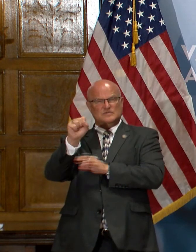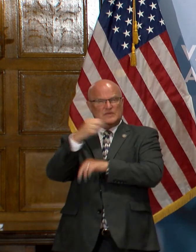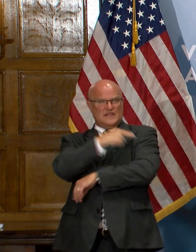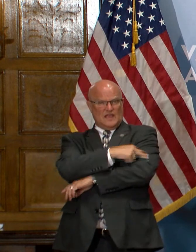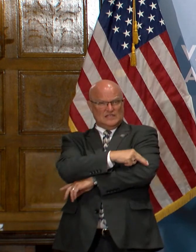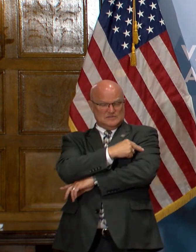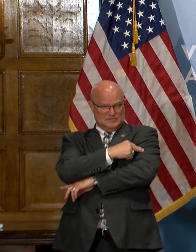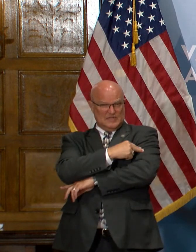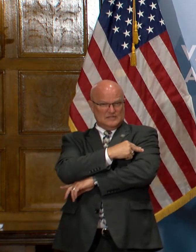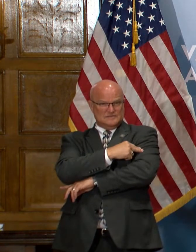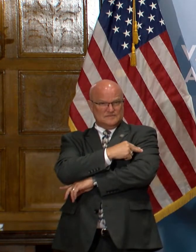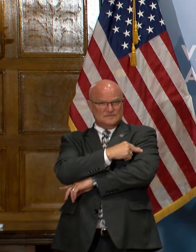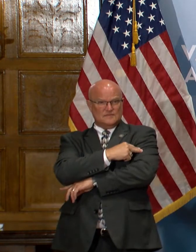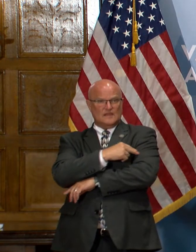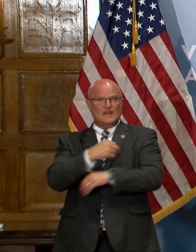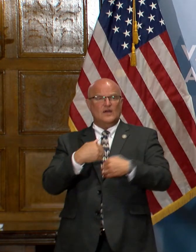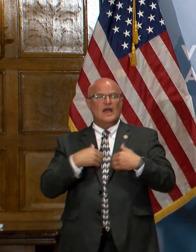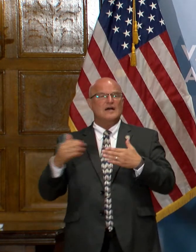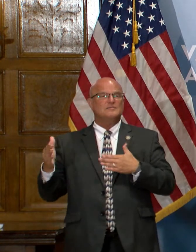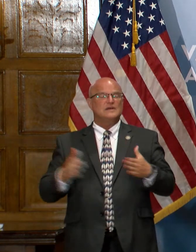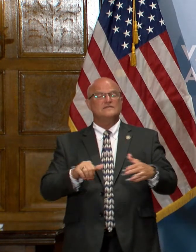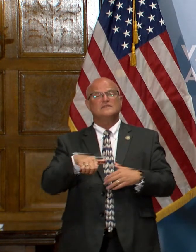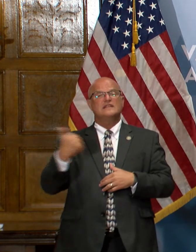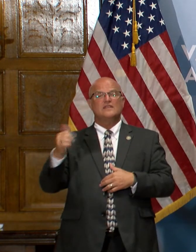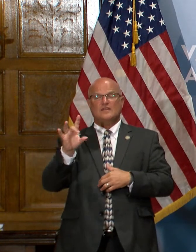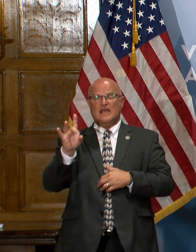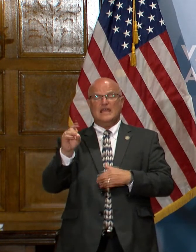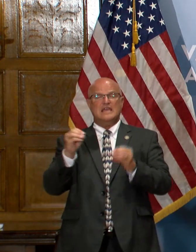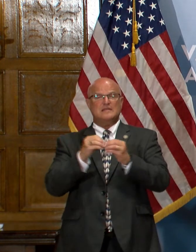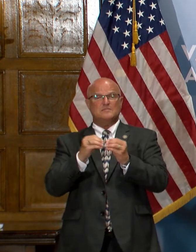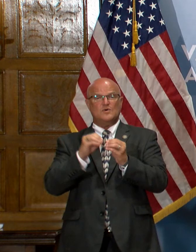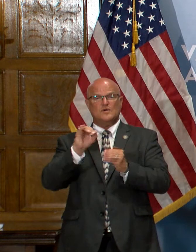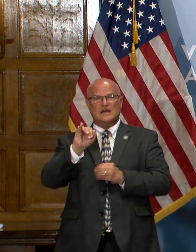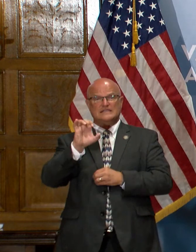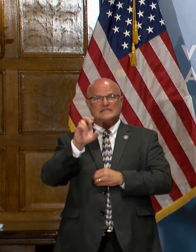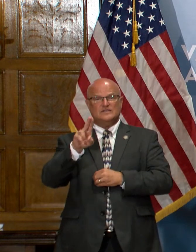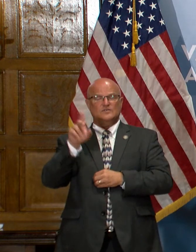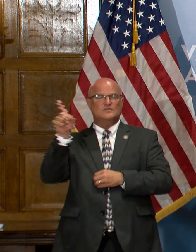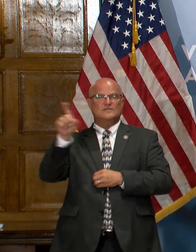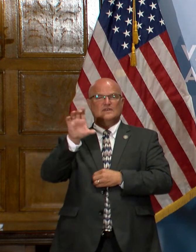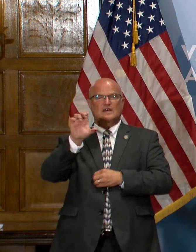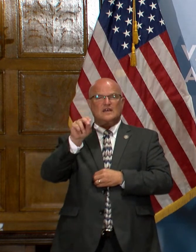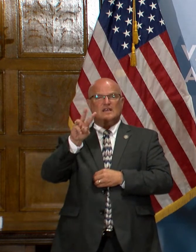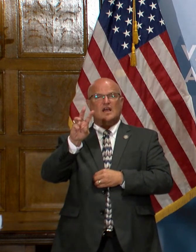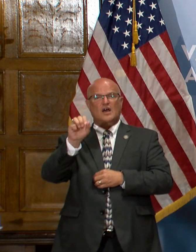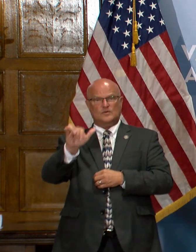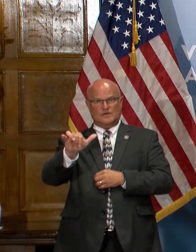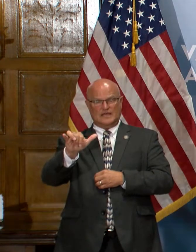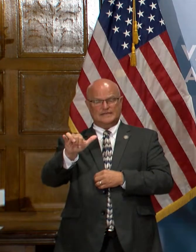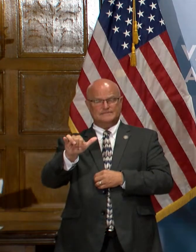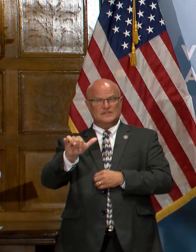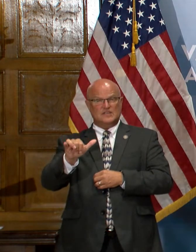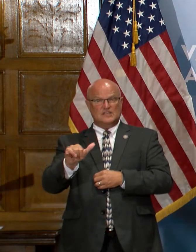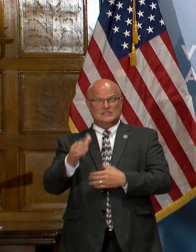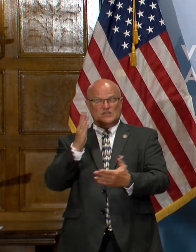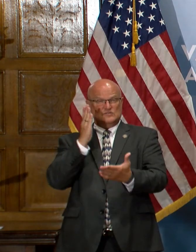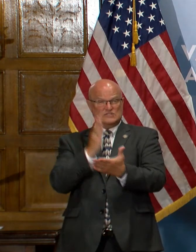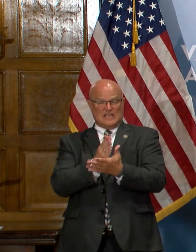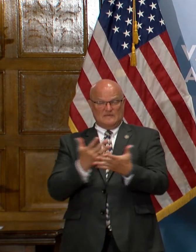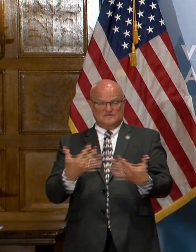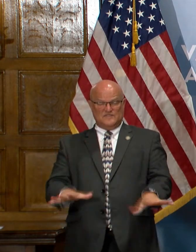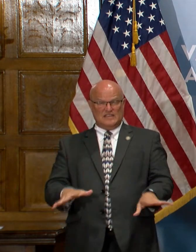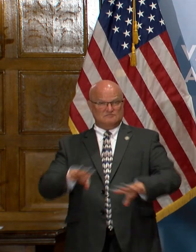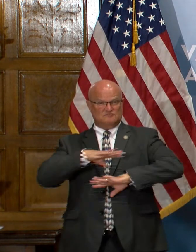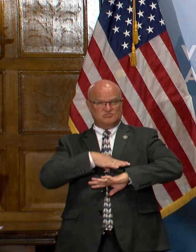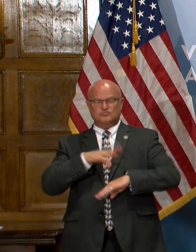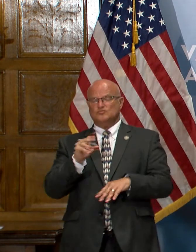Hospital. We have plans for another 8 more ICU beds in our Conway facility. So we haven't stopped looking for